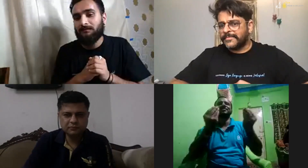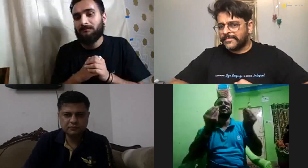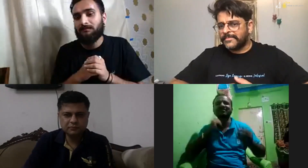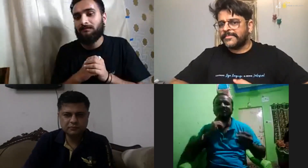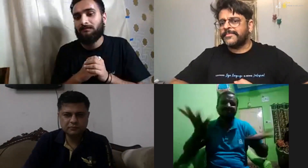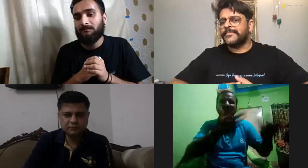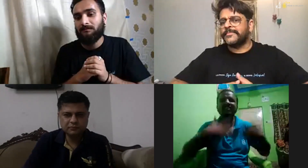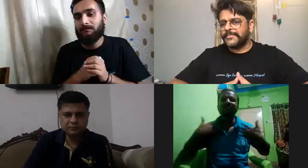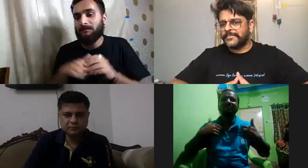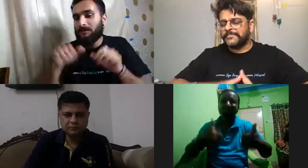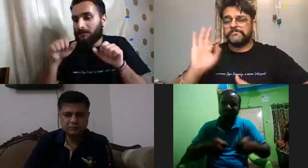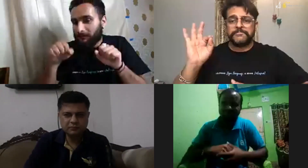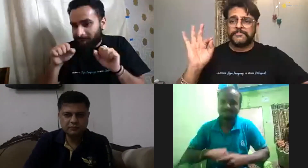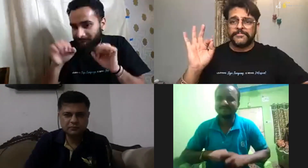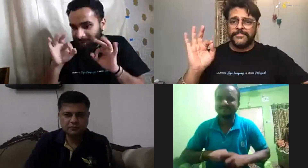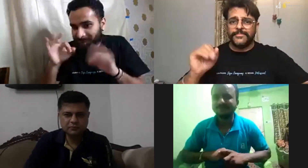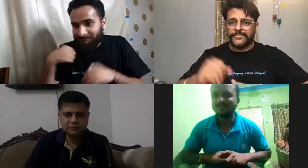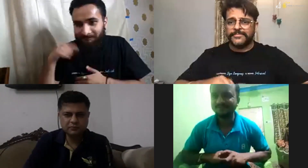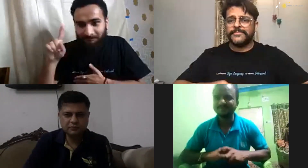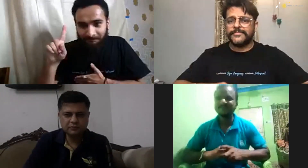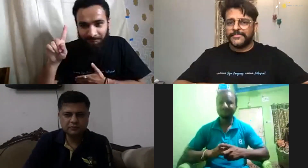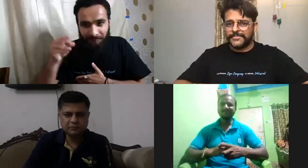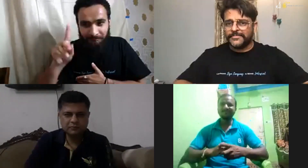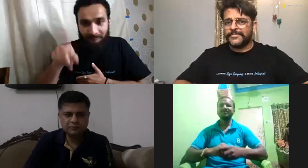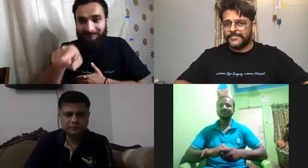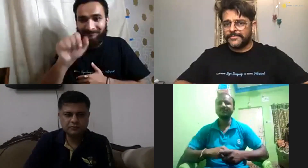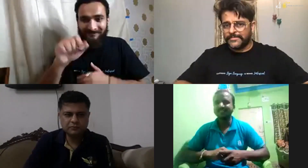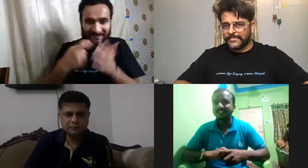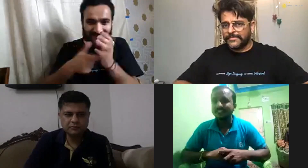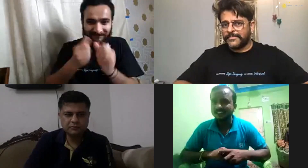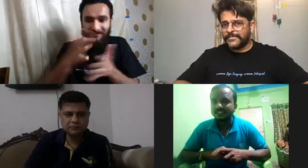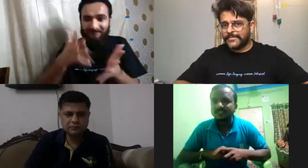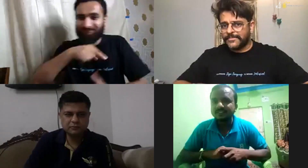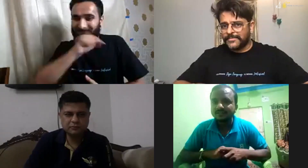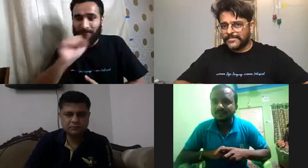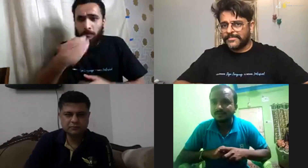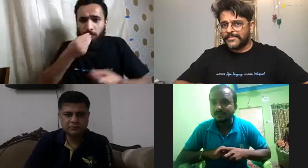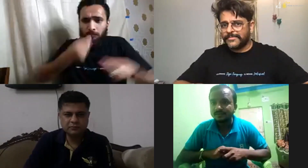yeah, deaf people can do their own businesses and really grow in this space.